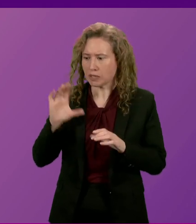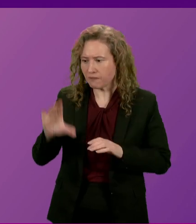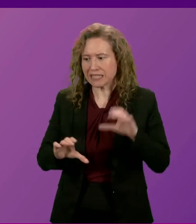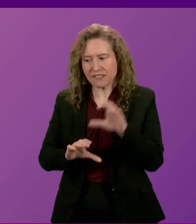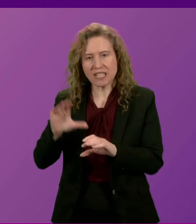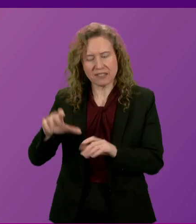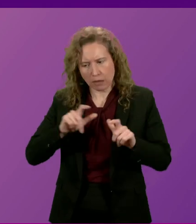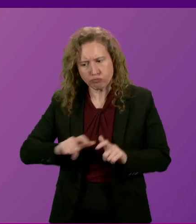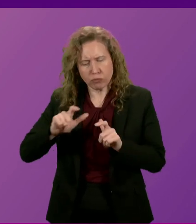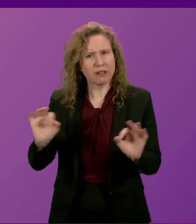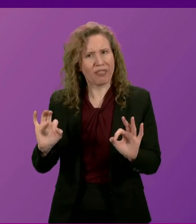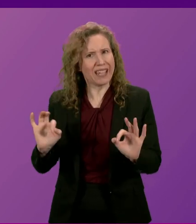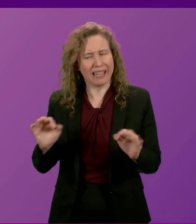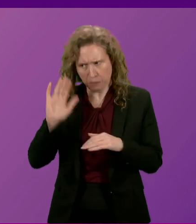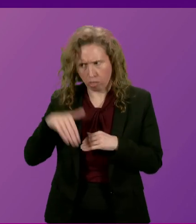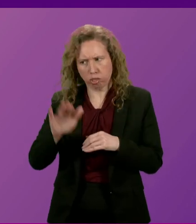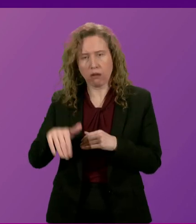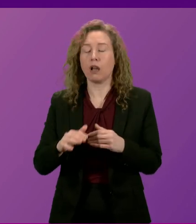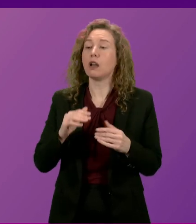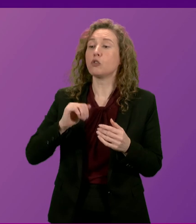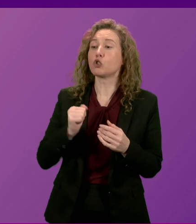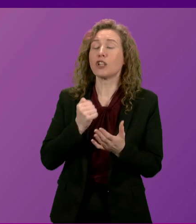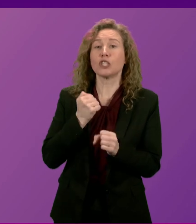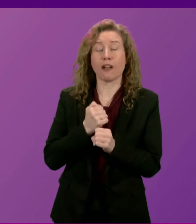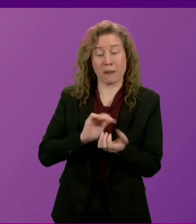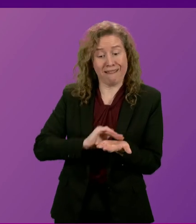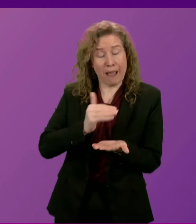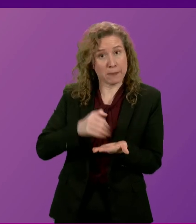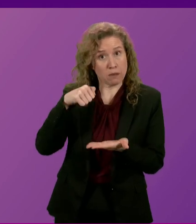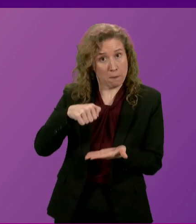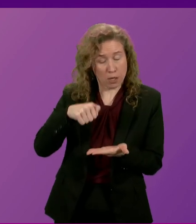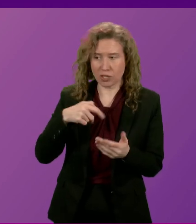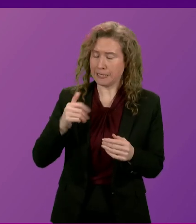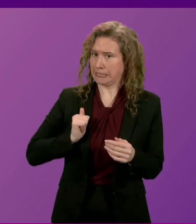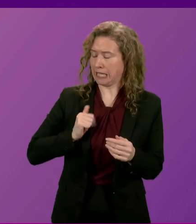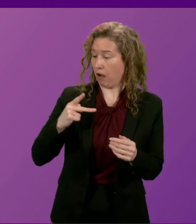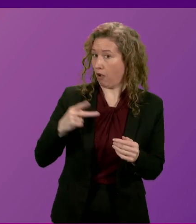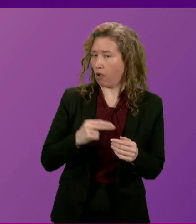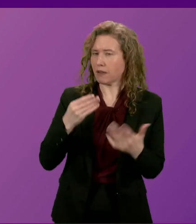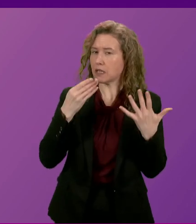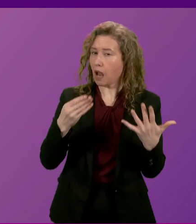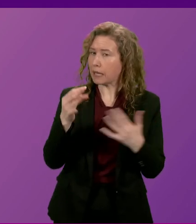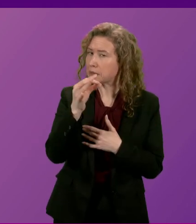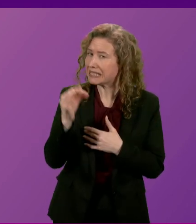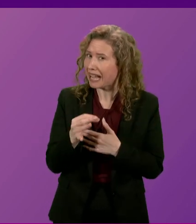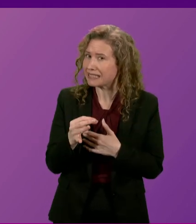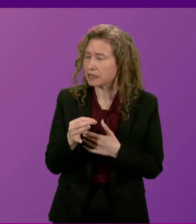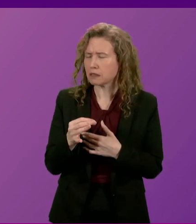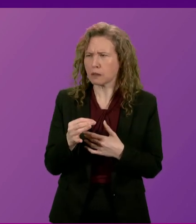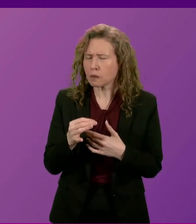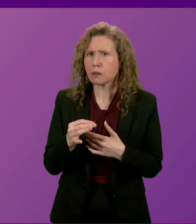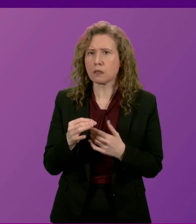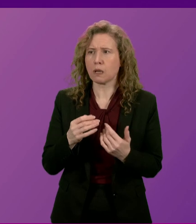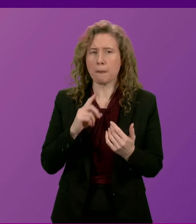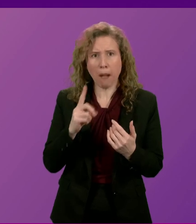that is required. Now, the Scottish Government's capital budget is facing a cut of about 9%. We are